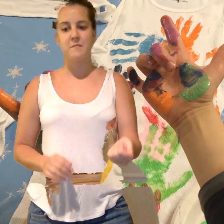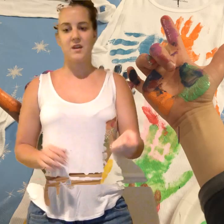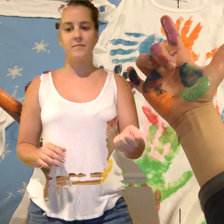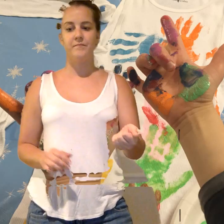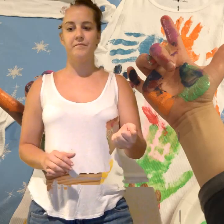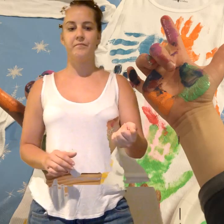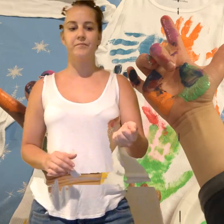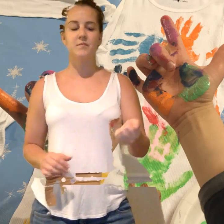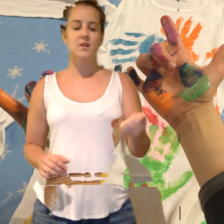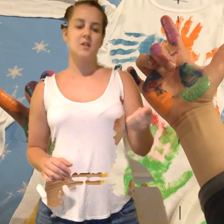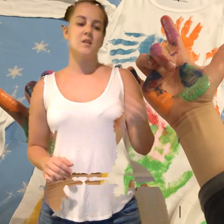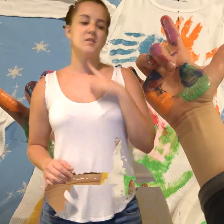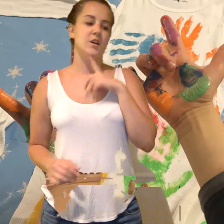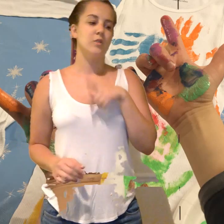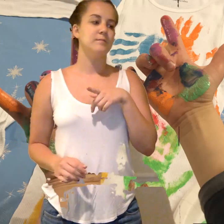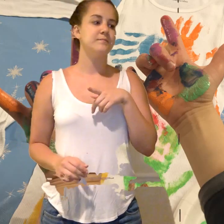it. So